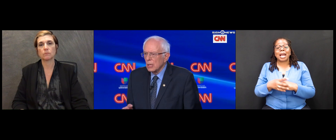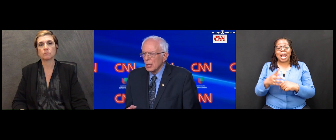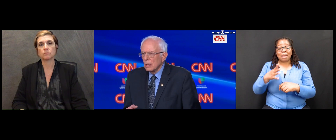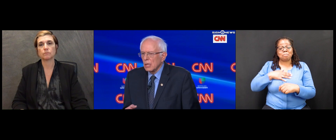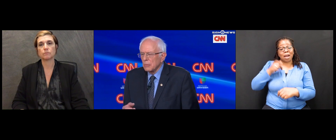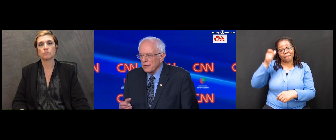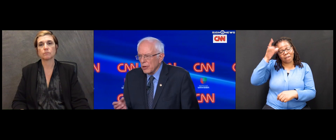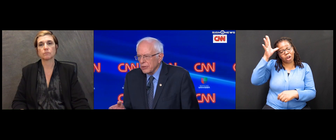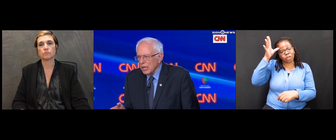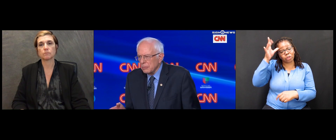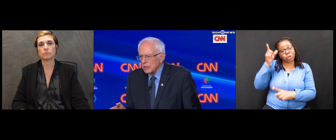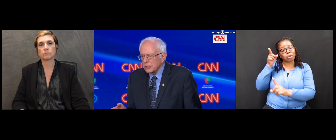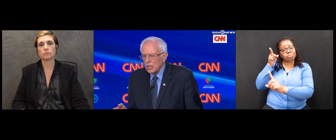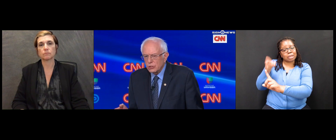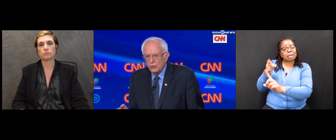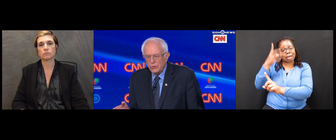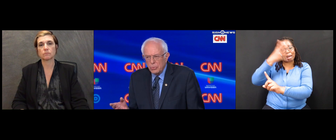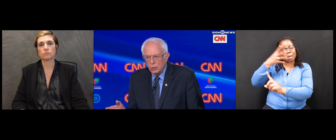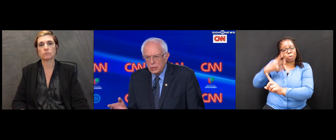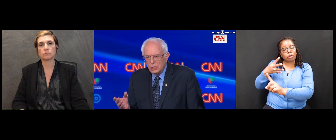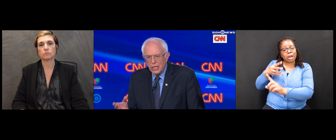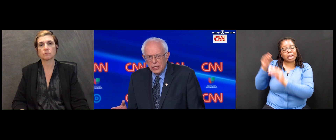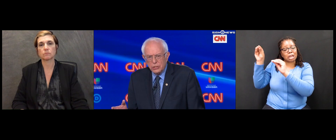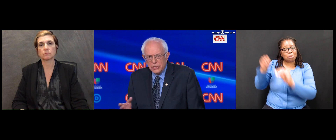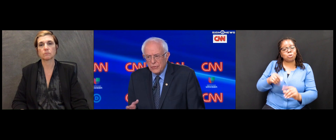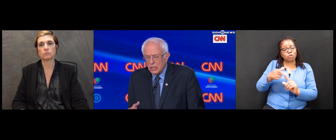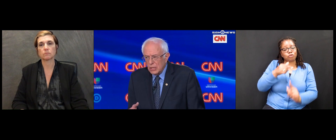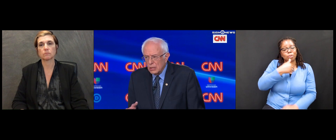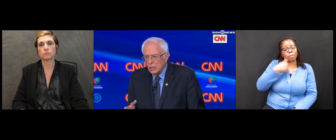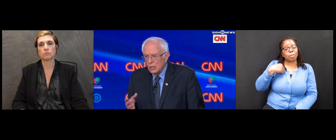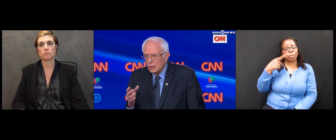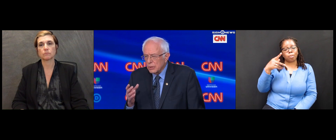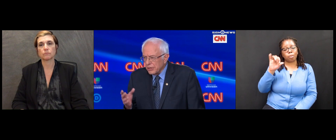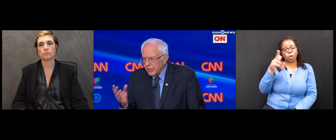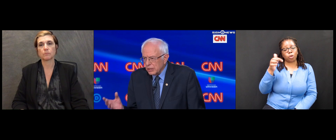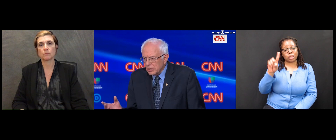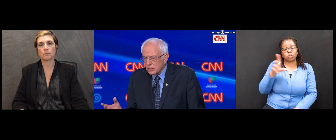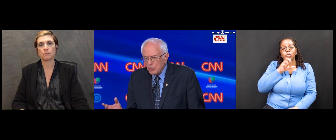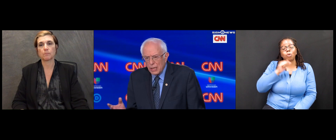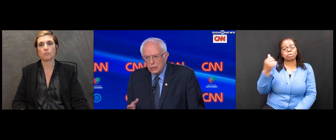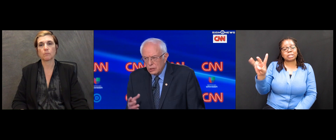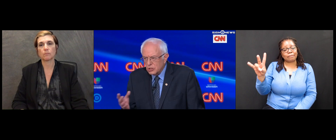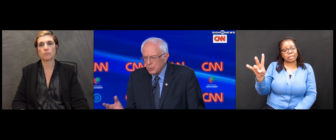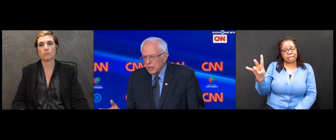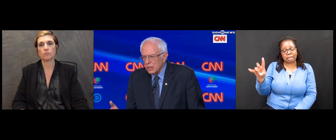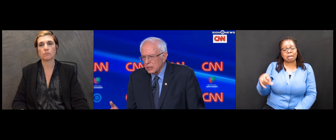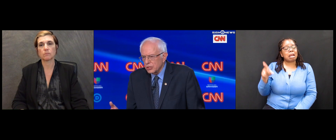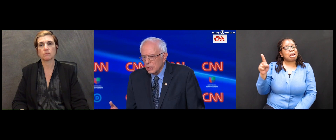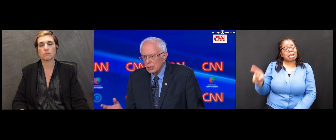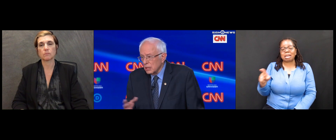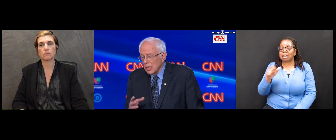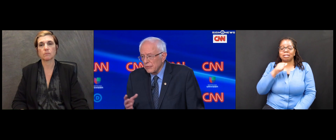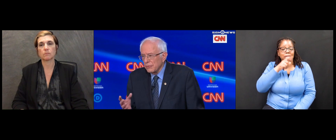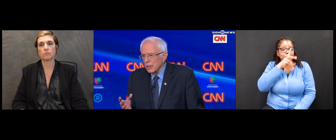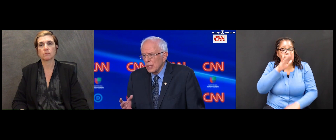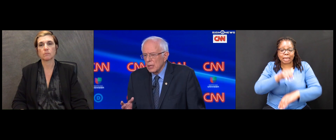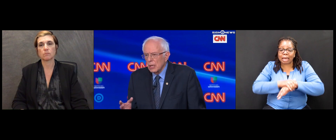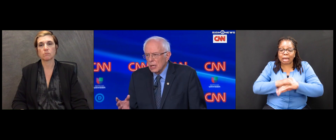immigrant. My father came to this country from Poland at the age of 17, without a nickel in his pocket, couldn't speak English,